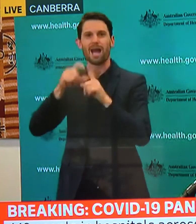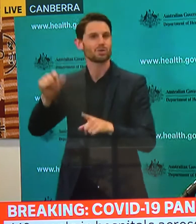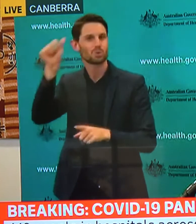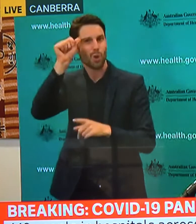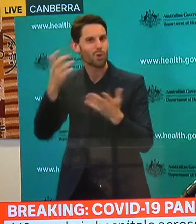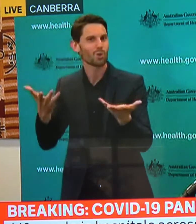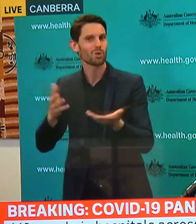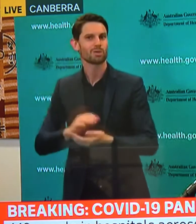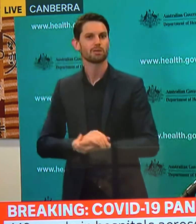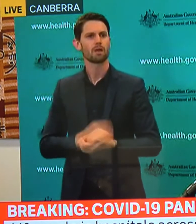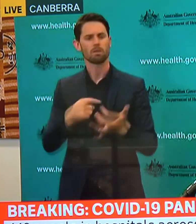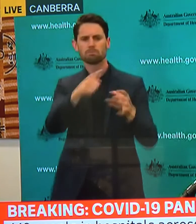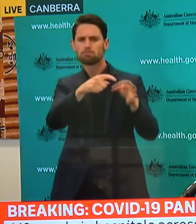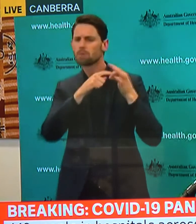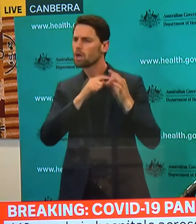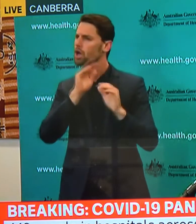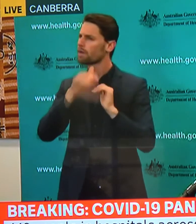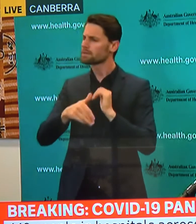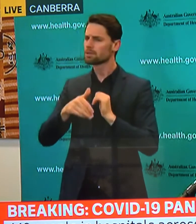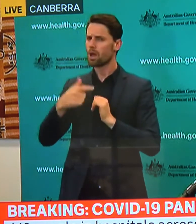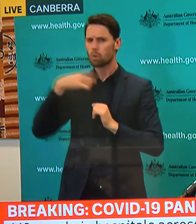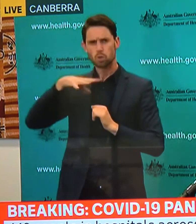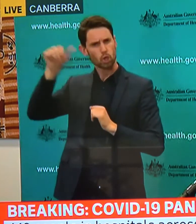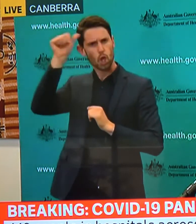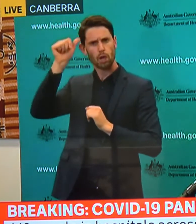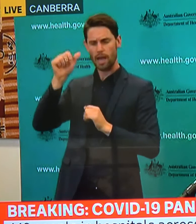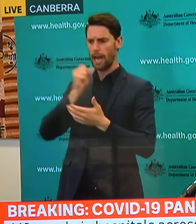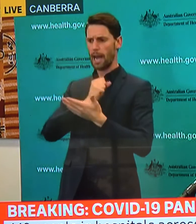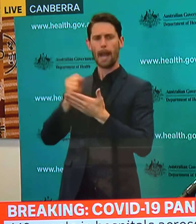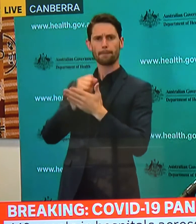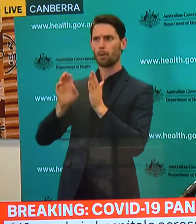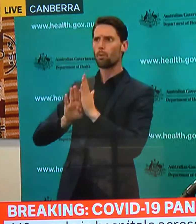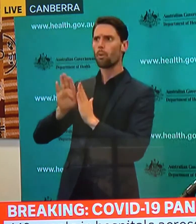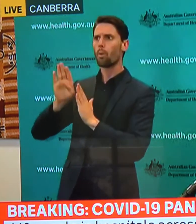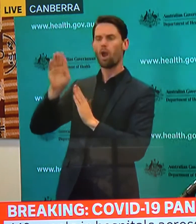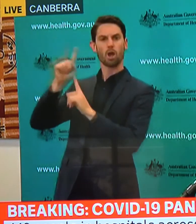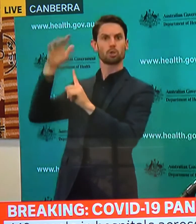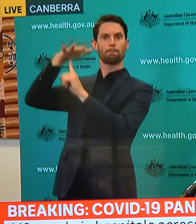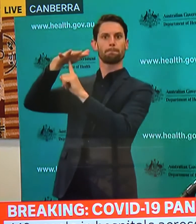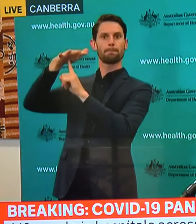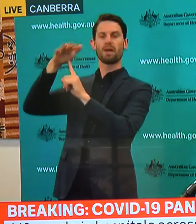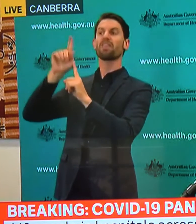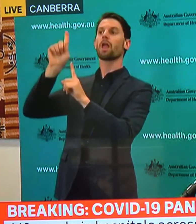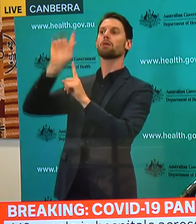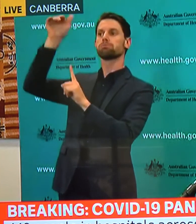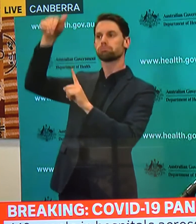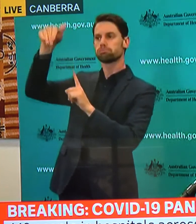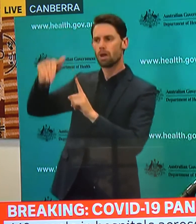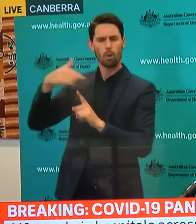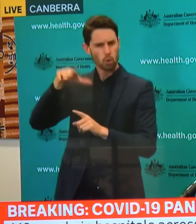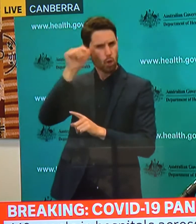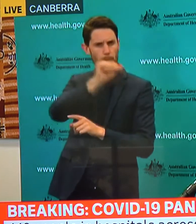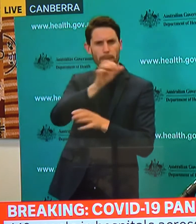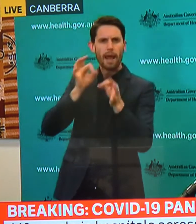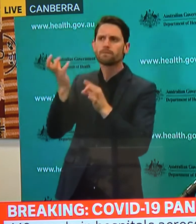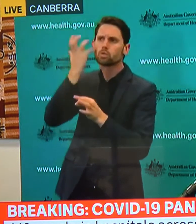clear on that period you were talking about regarding the peak, what is this period? A month, 2, 3? You said over this next period we'll be seeing a few more cases. Can you give me an idea of